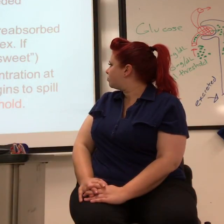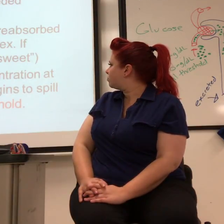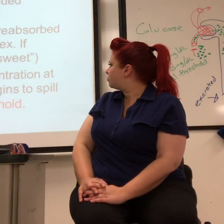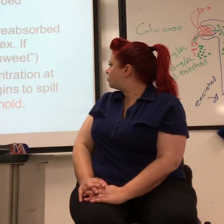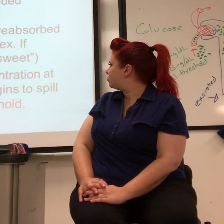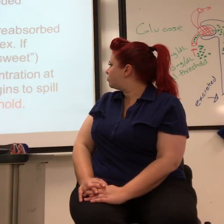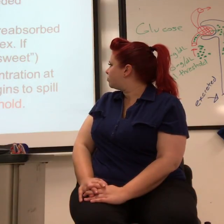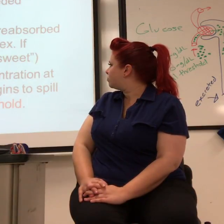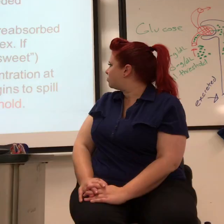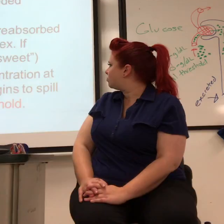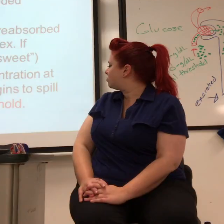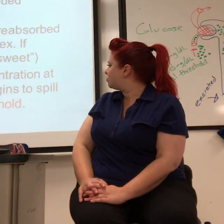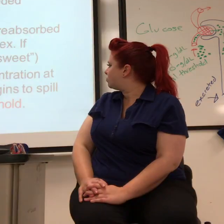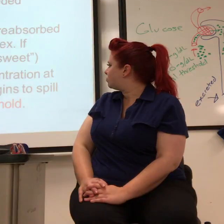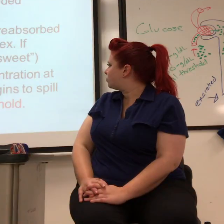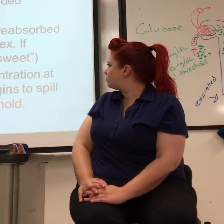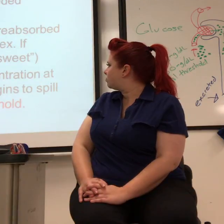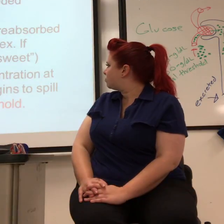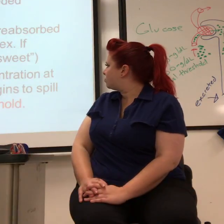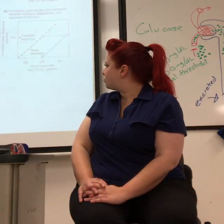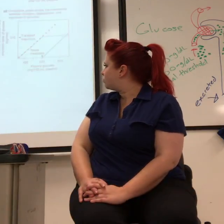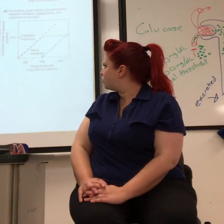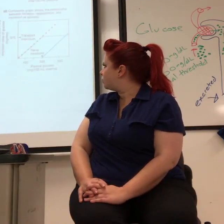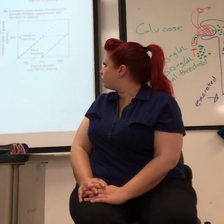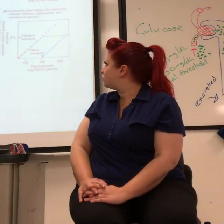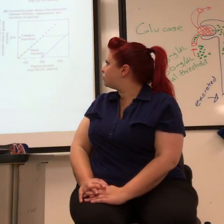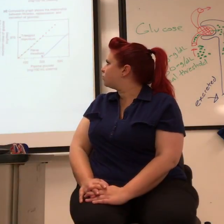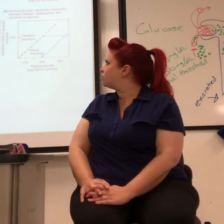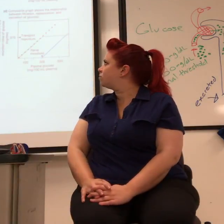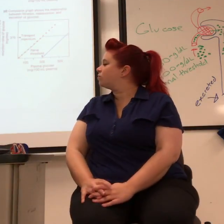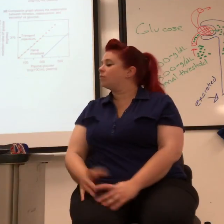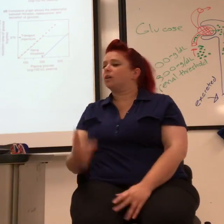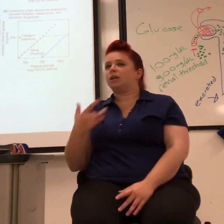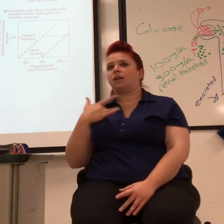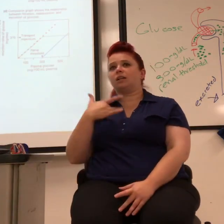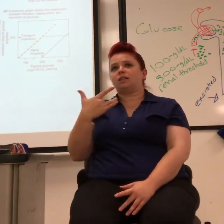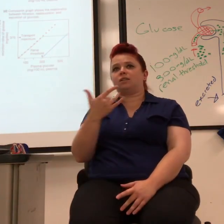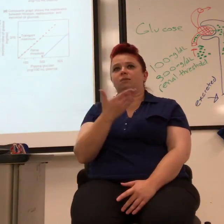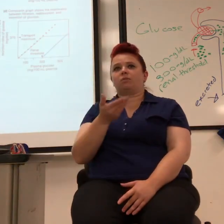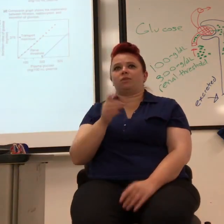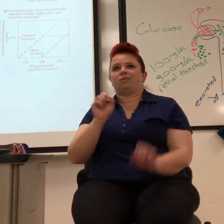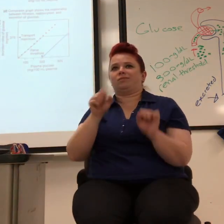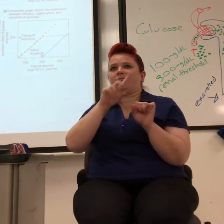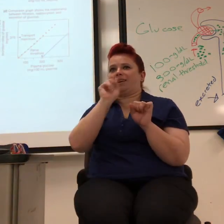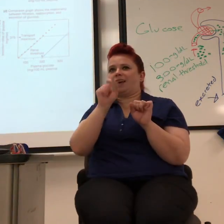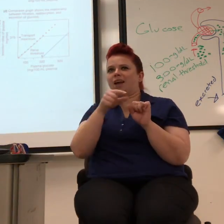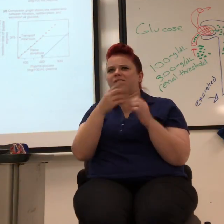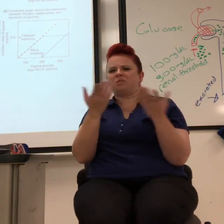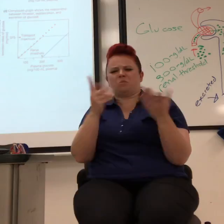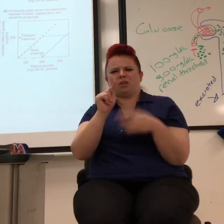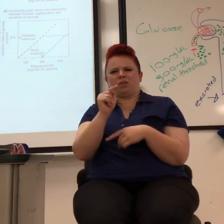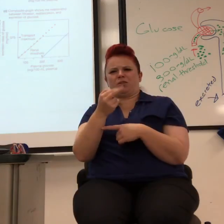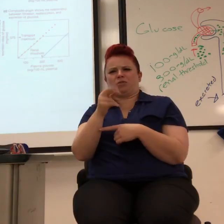urine is the renal threshold. So typical questions I could ask, what's threshold?